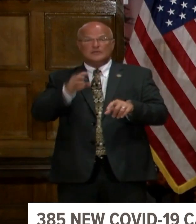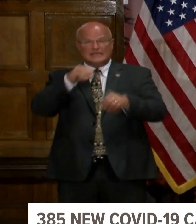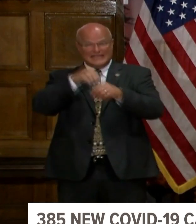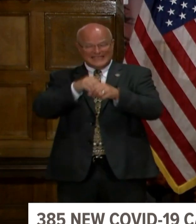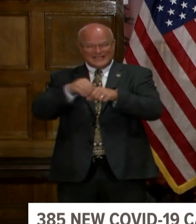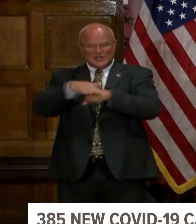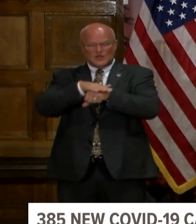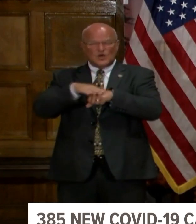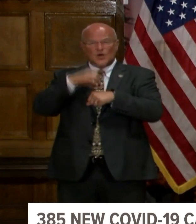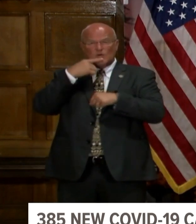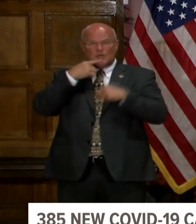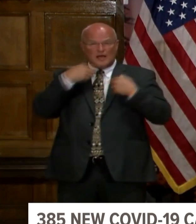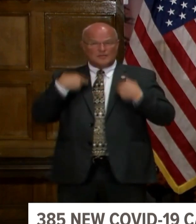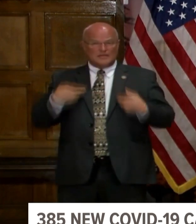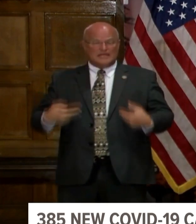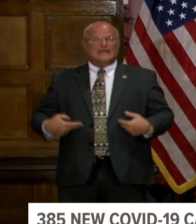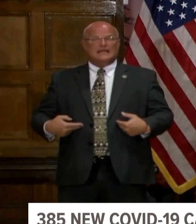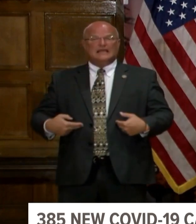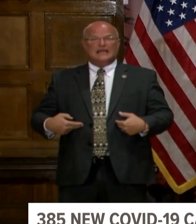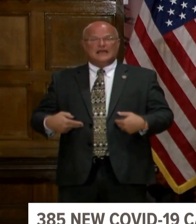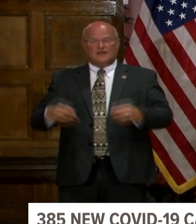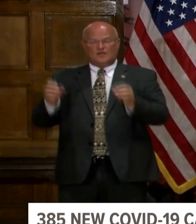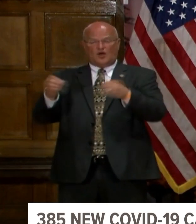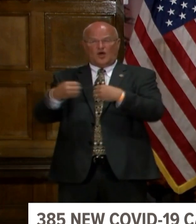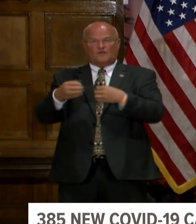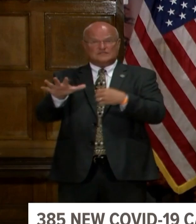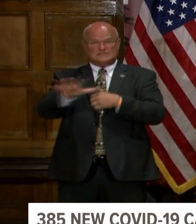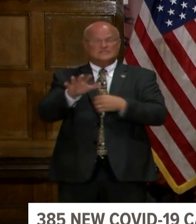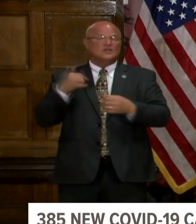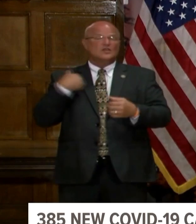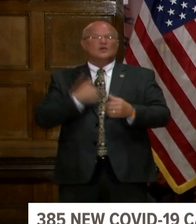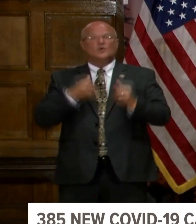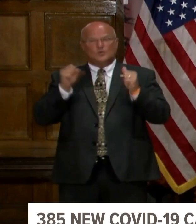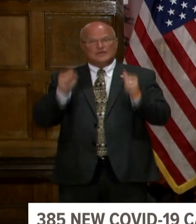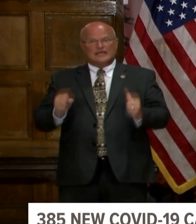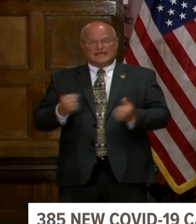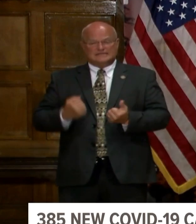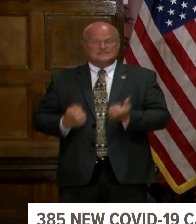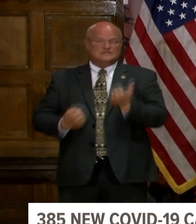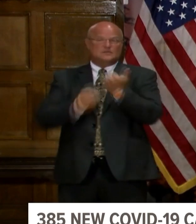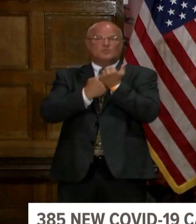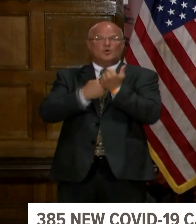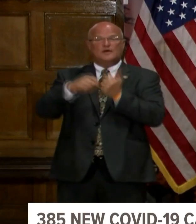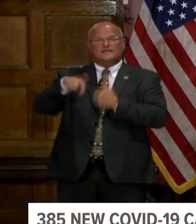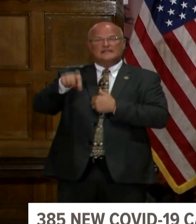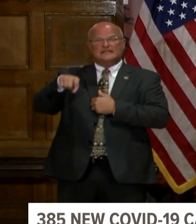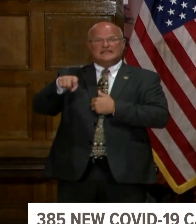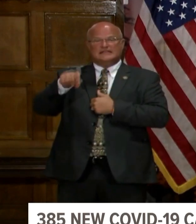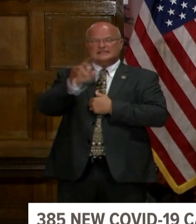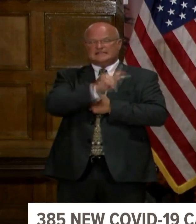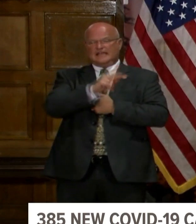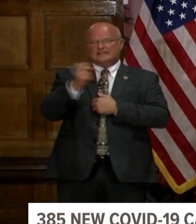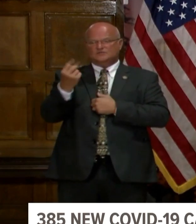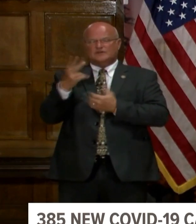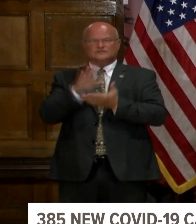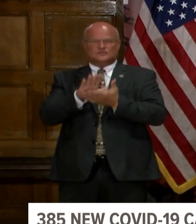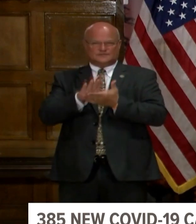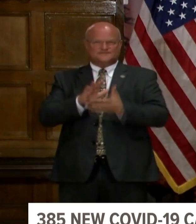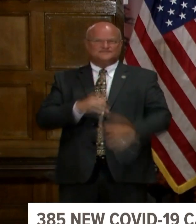our local public health offices so that we can support the need of our K through 12